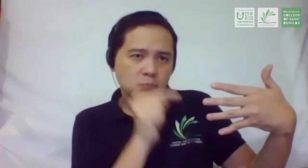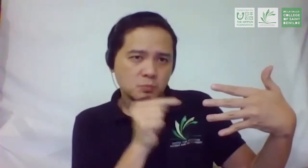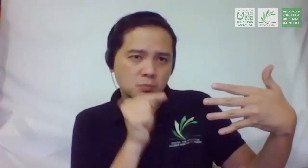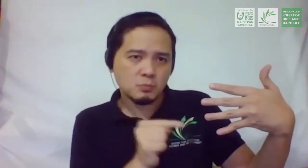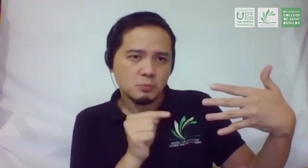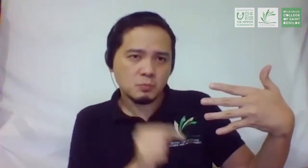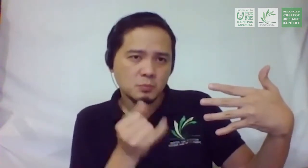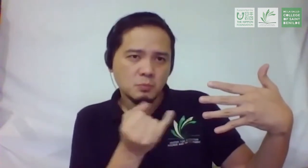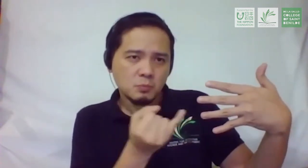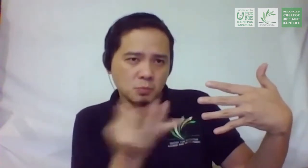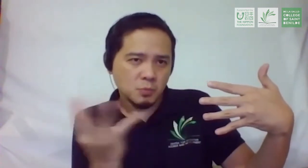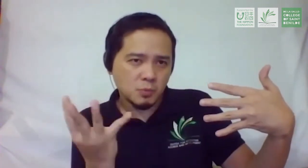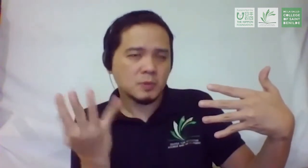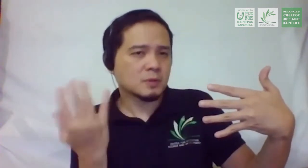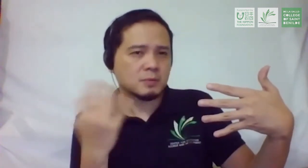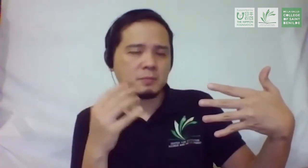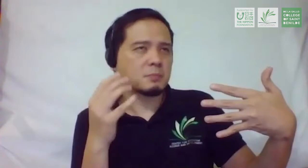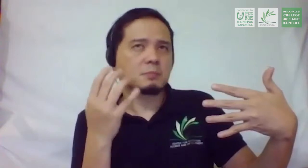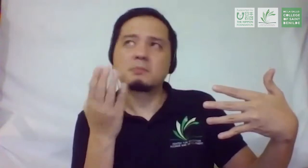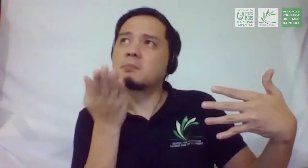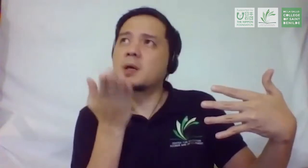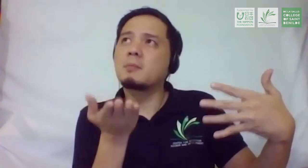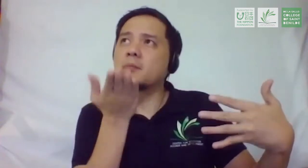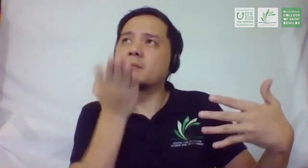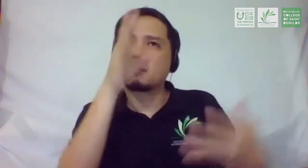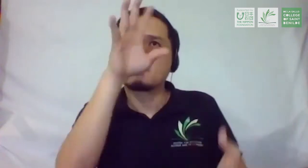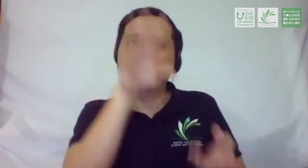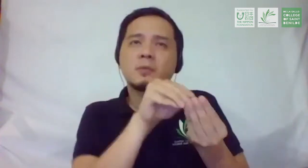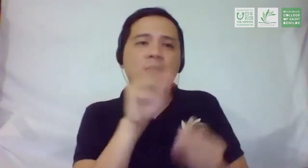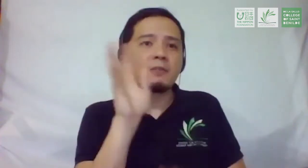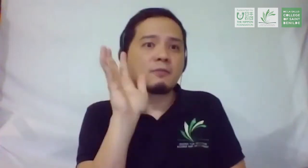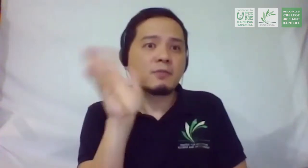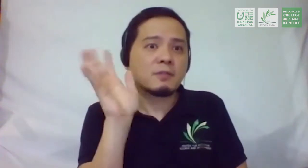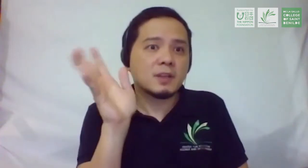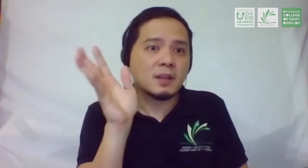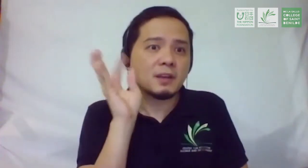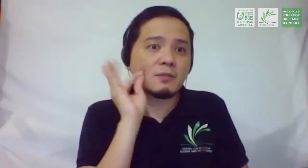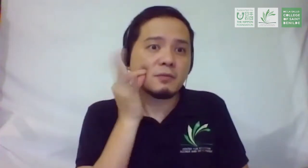Okay, if you teach like 50 vocabulary items, the students won't remember.